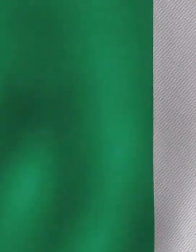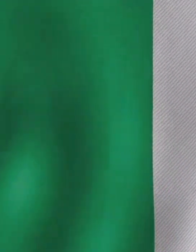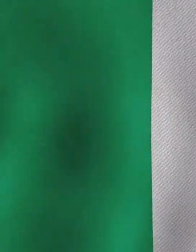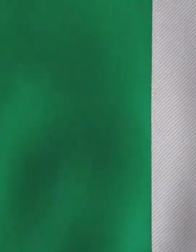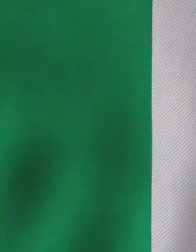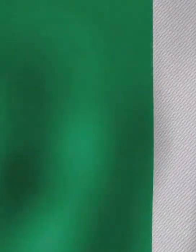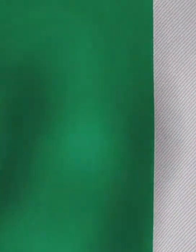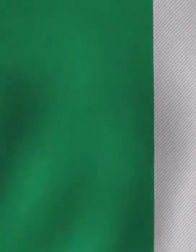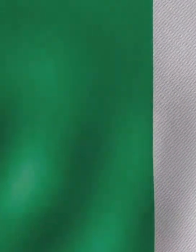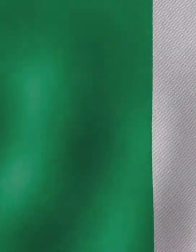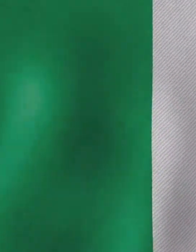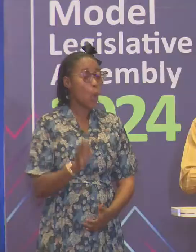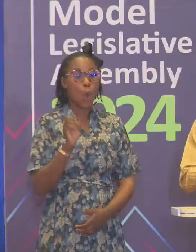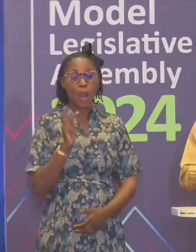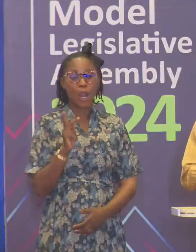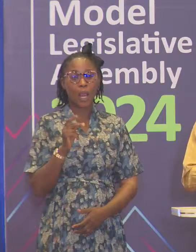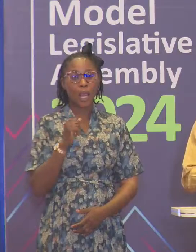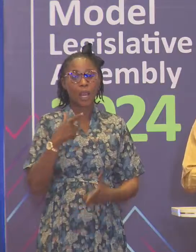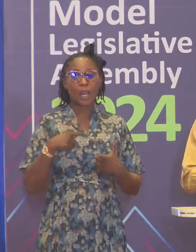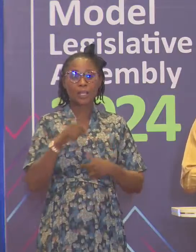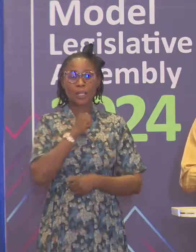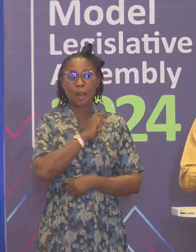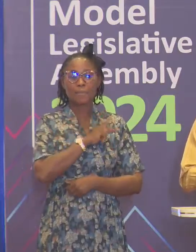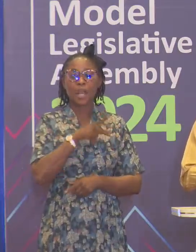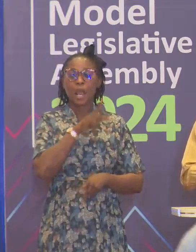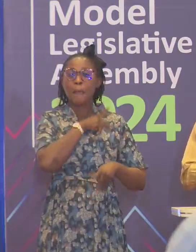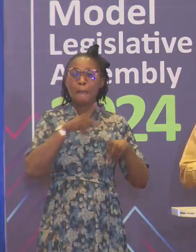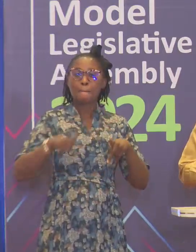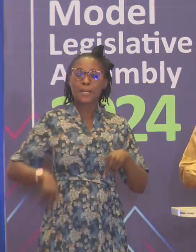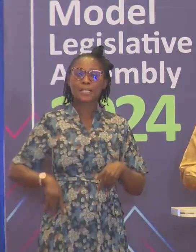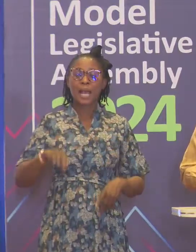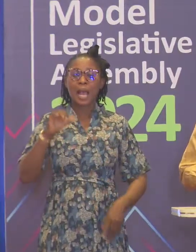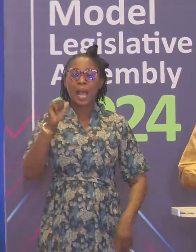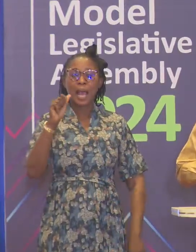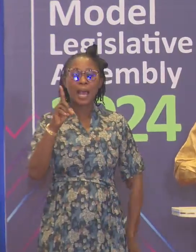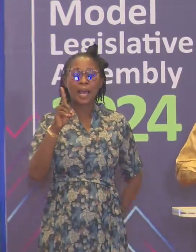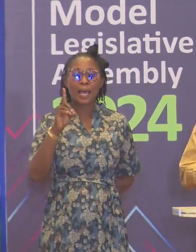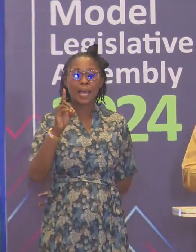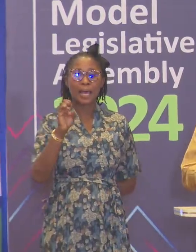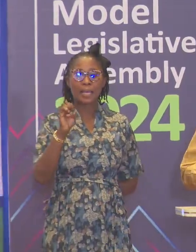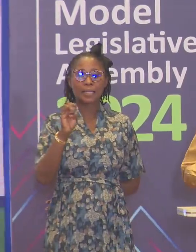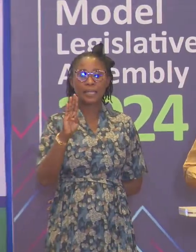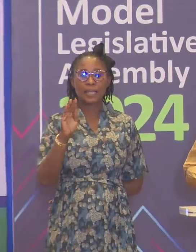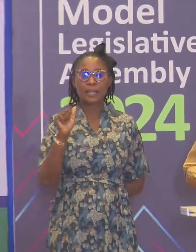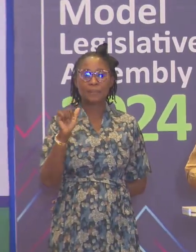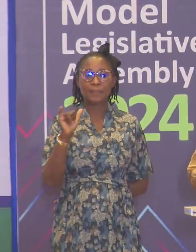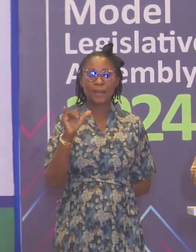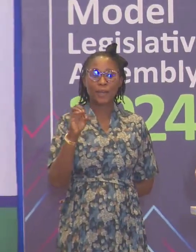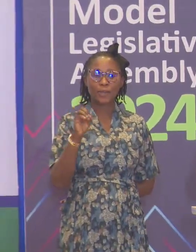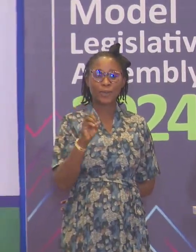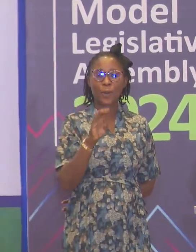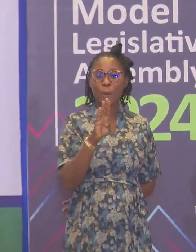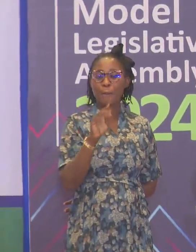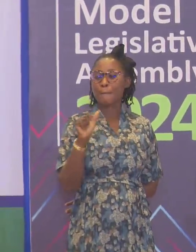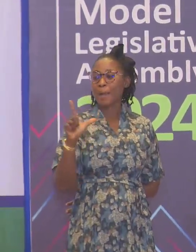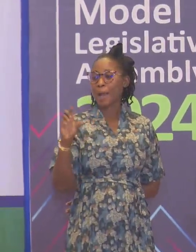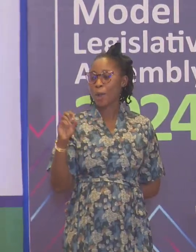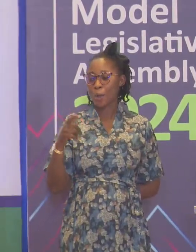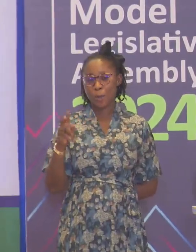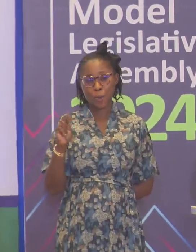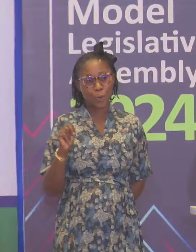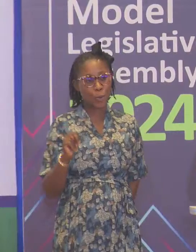All right. Let's appreciate Prince Adebayo Balogun, Chairman, House Committee on Electoral